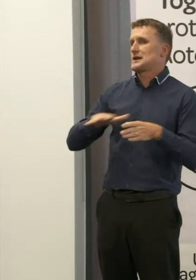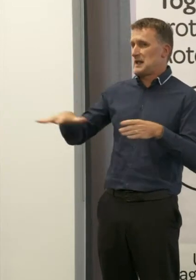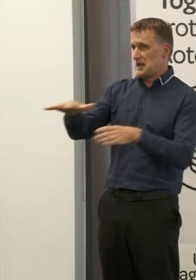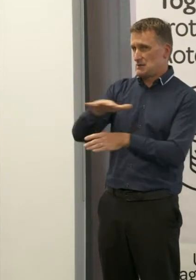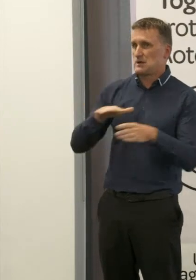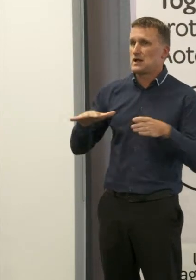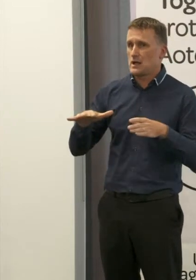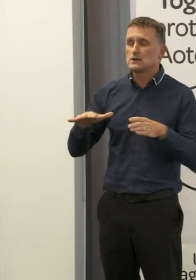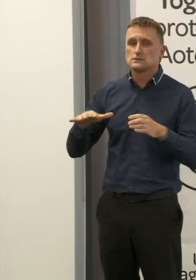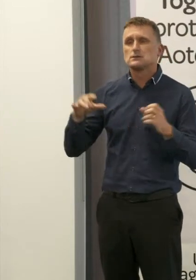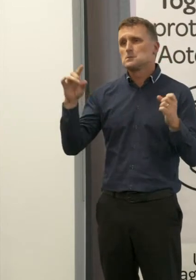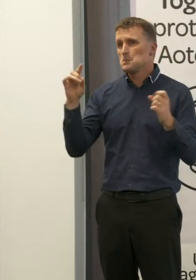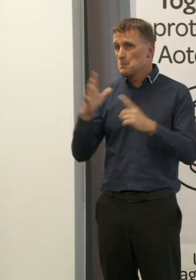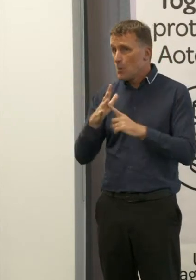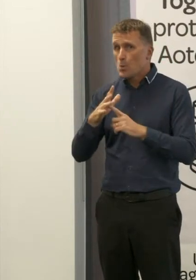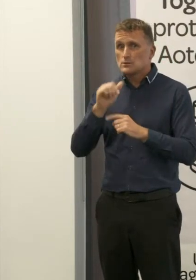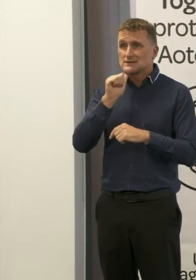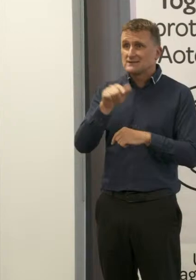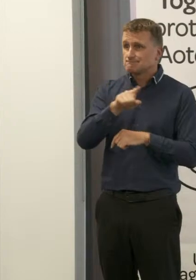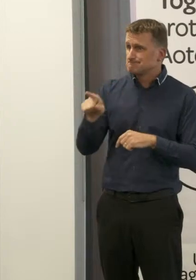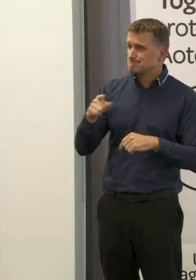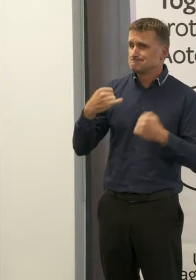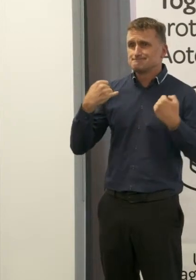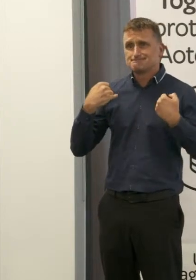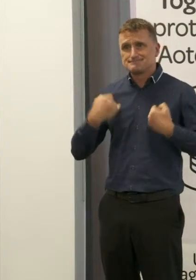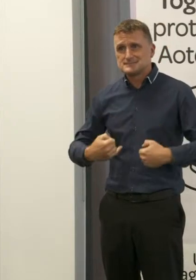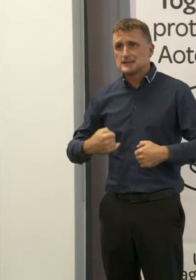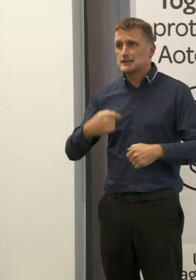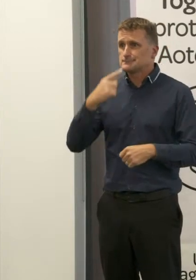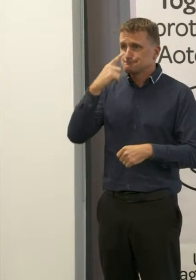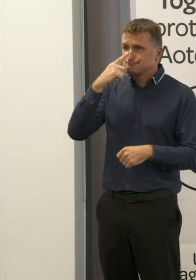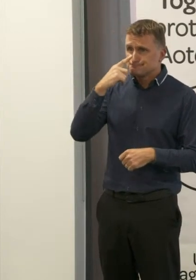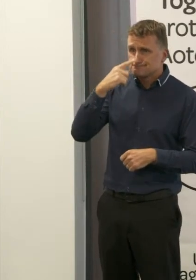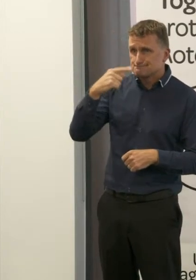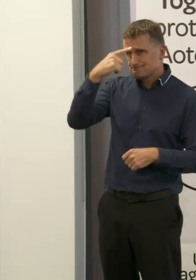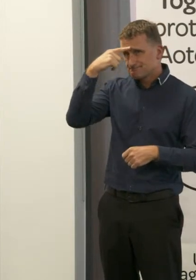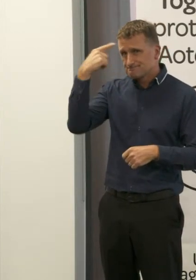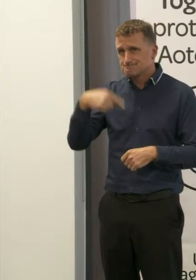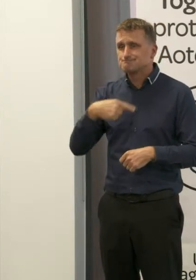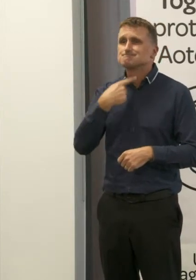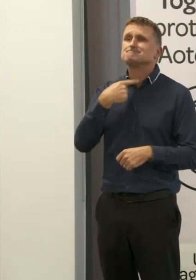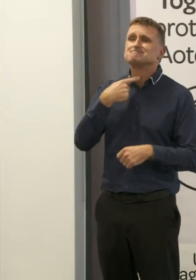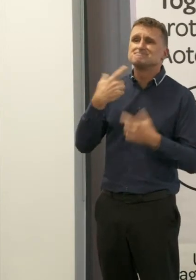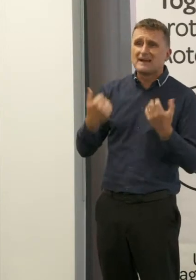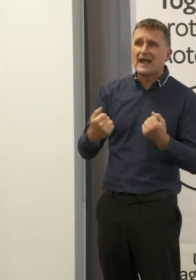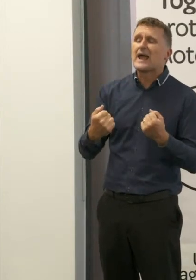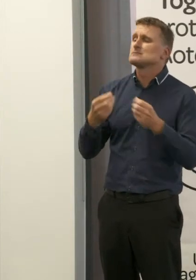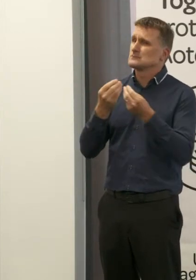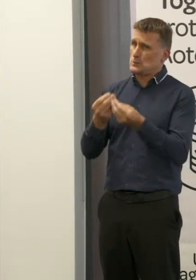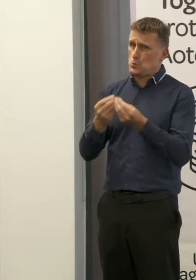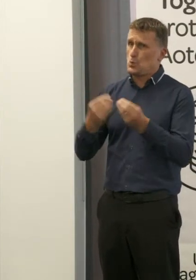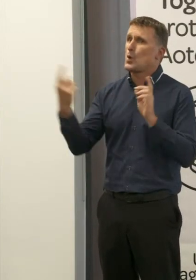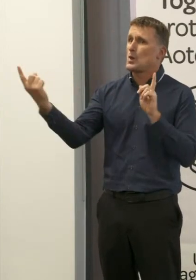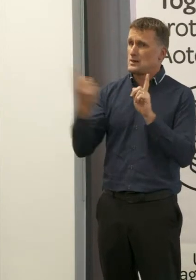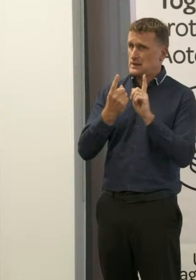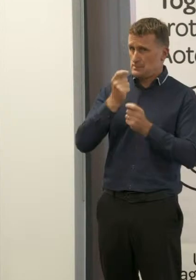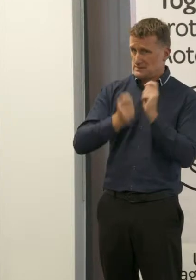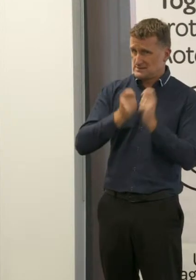who we need to be tested are people with symptoms or those who are known and notified as being close